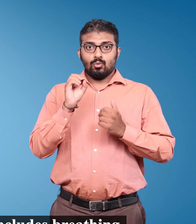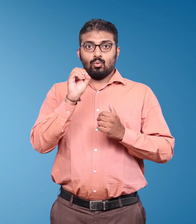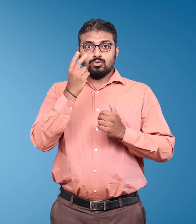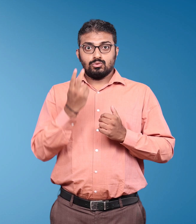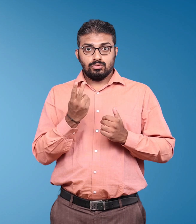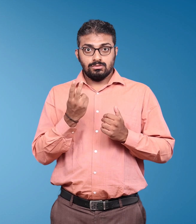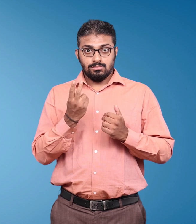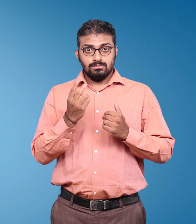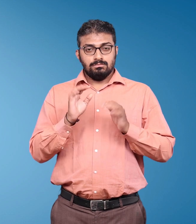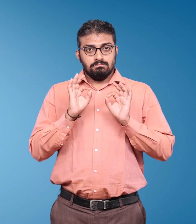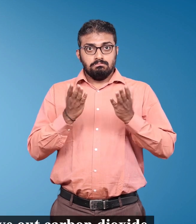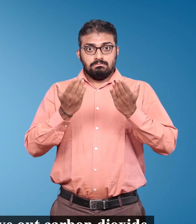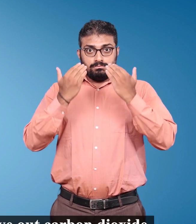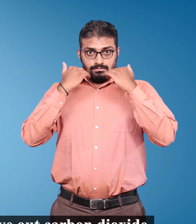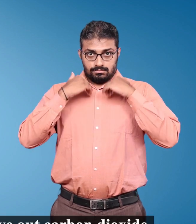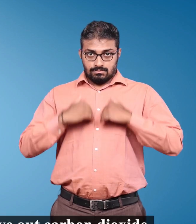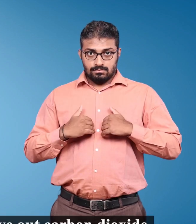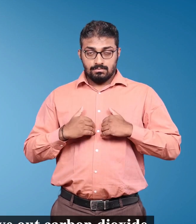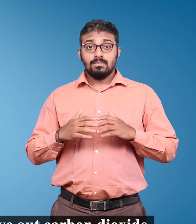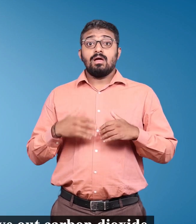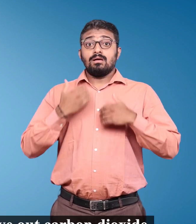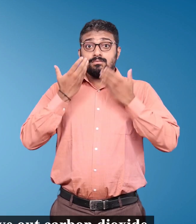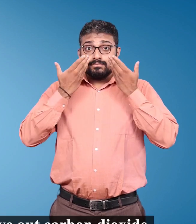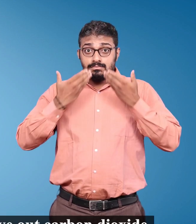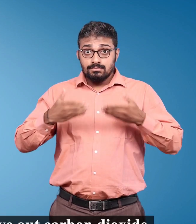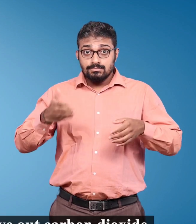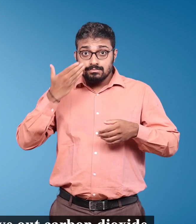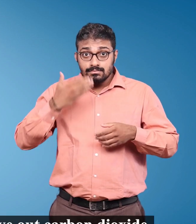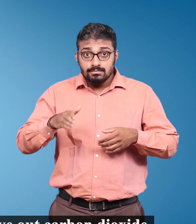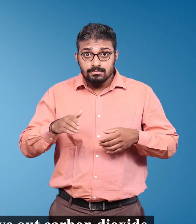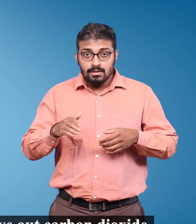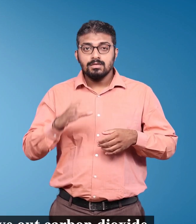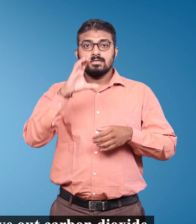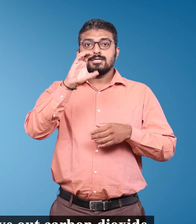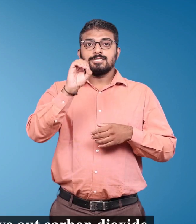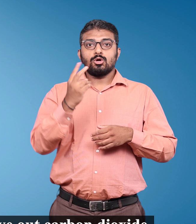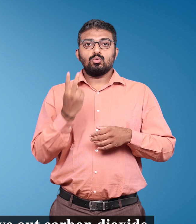in which we take in oxygen and give out carbon dioxide.